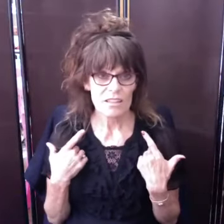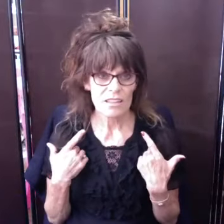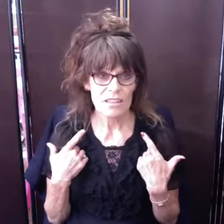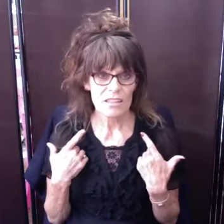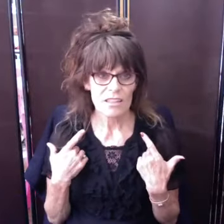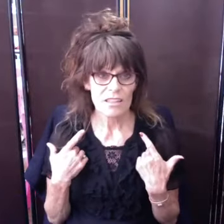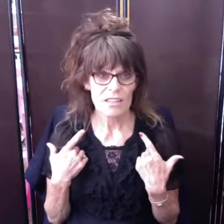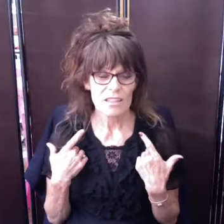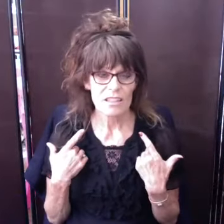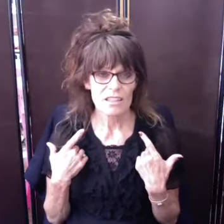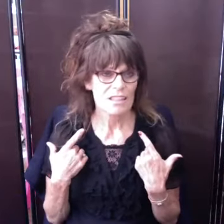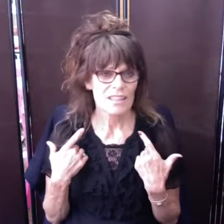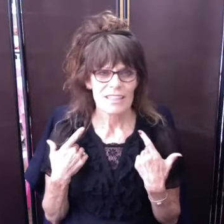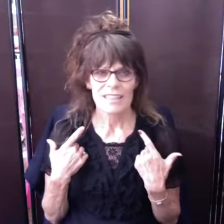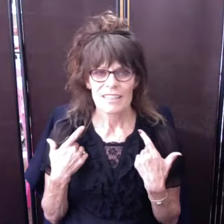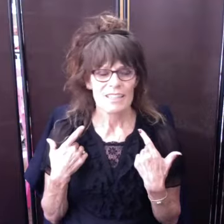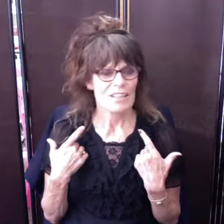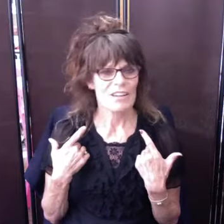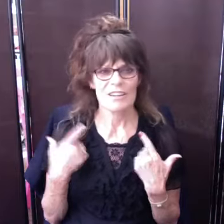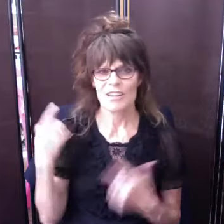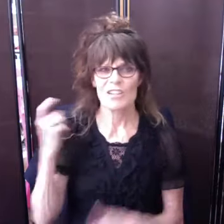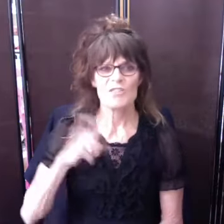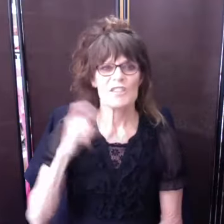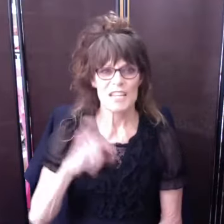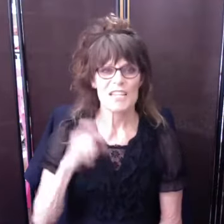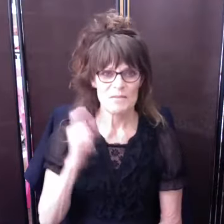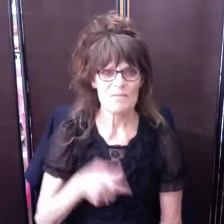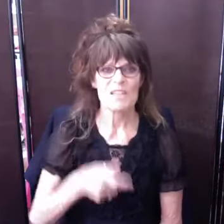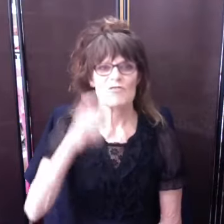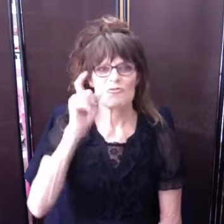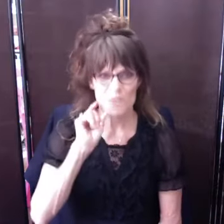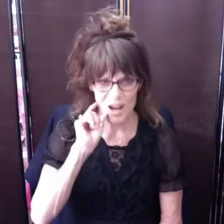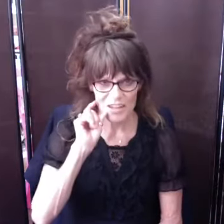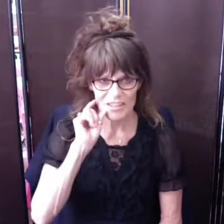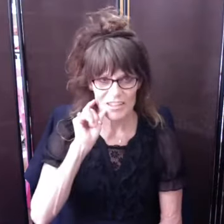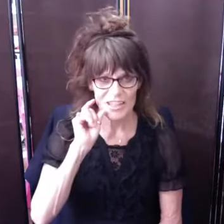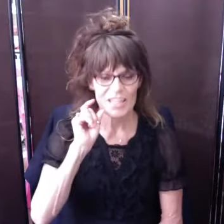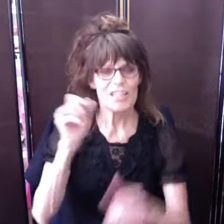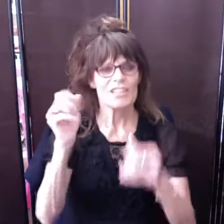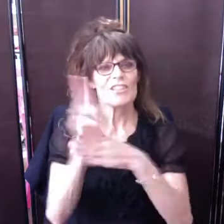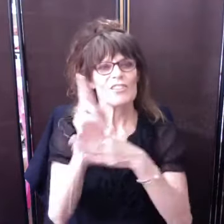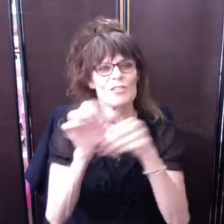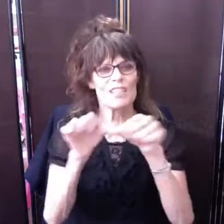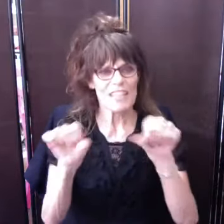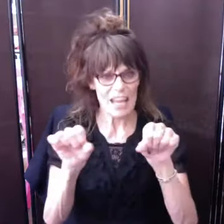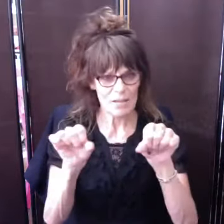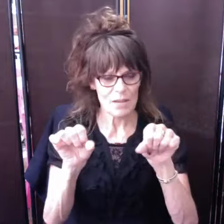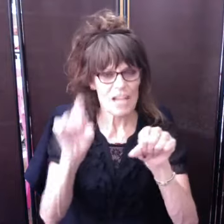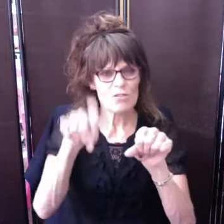Now, you got to be drunk beyond belief to put duct tape on a wound needed about 20 stitches. But you got to be wasted to get that duct tape off.